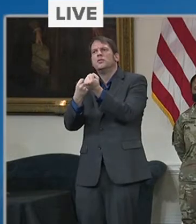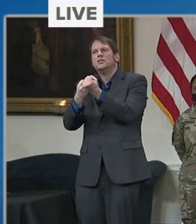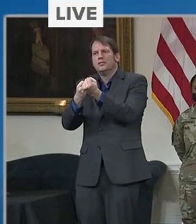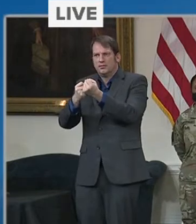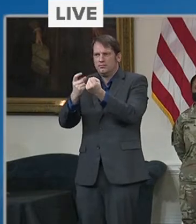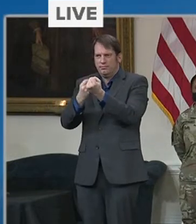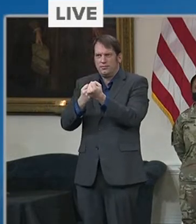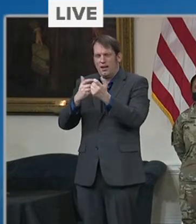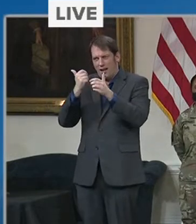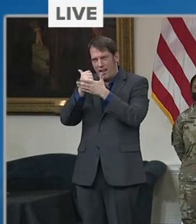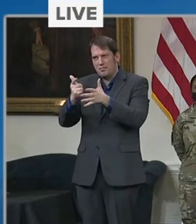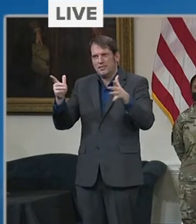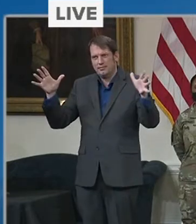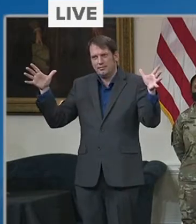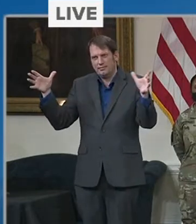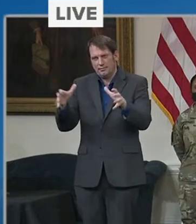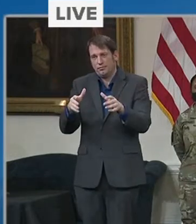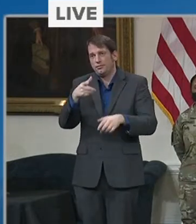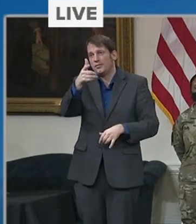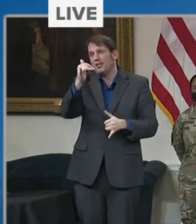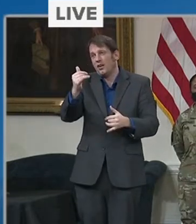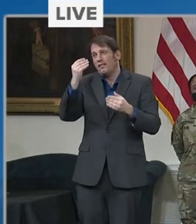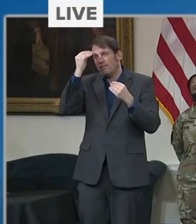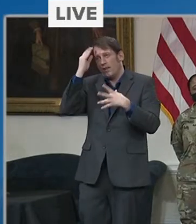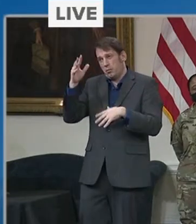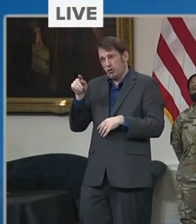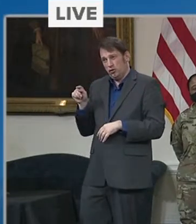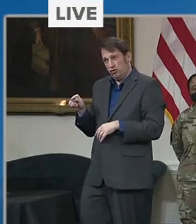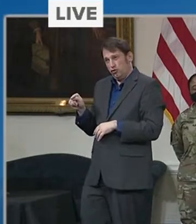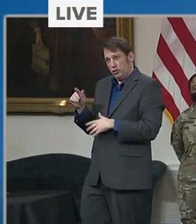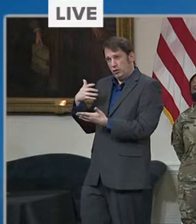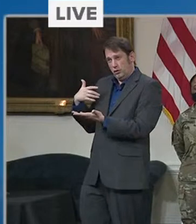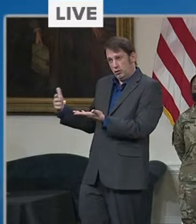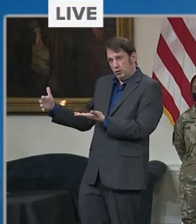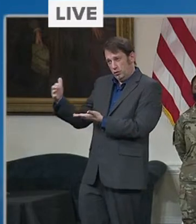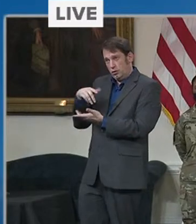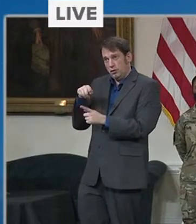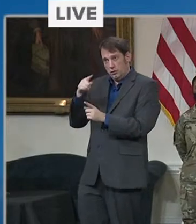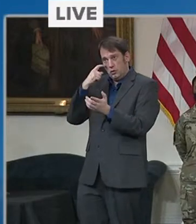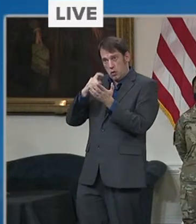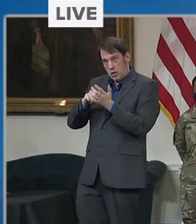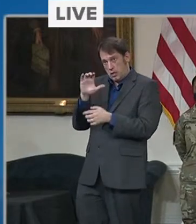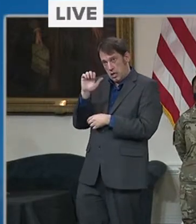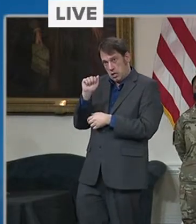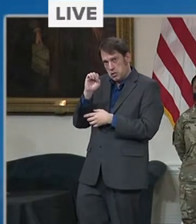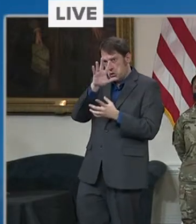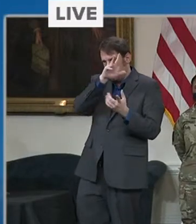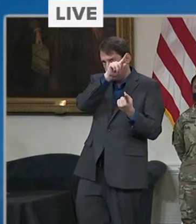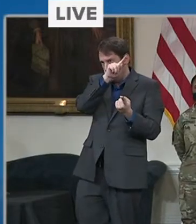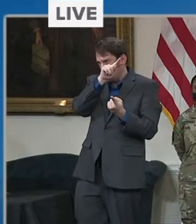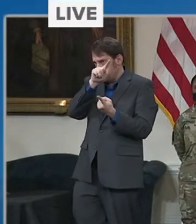state, from case positivity to hospitalizations, suggests that our policies are working